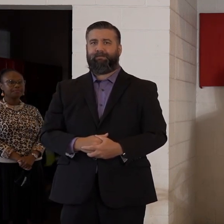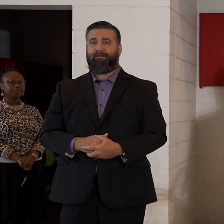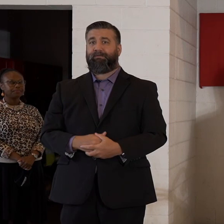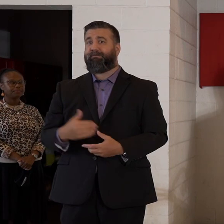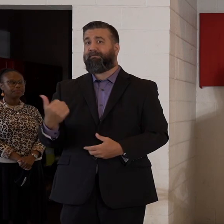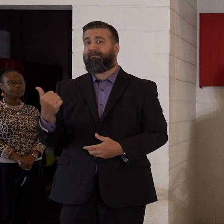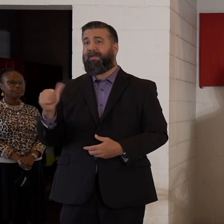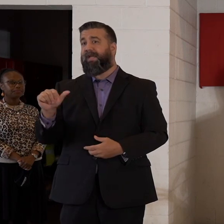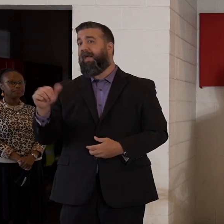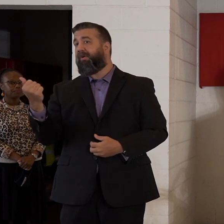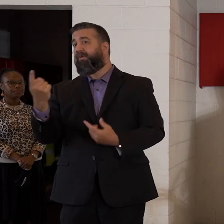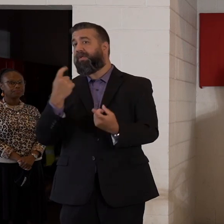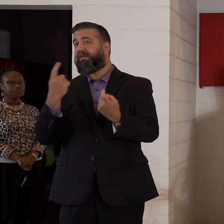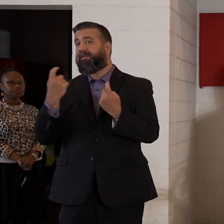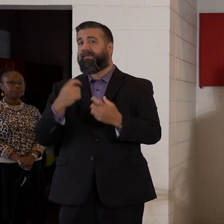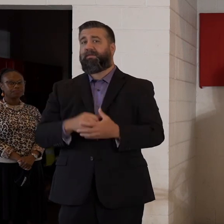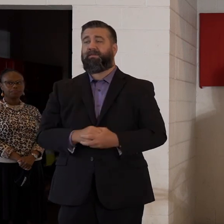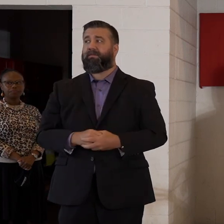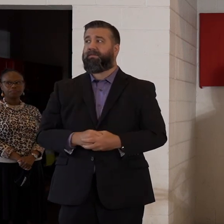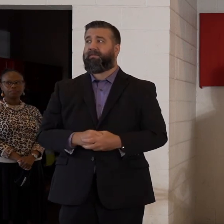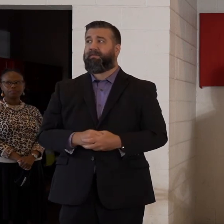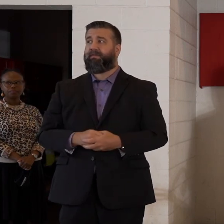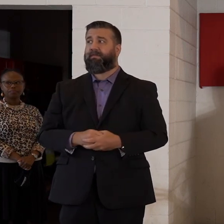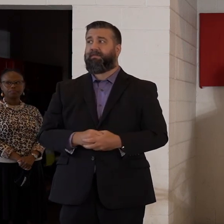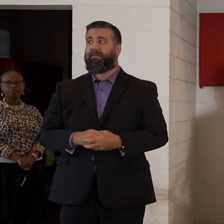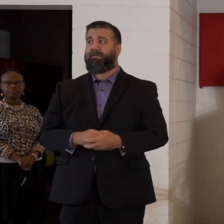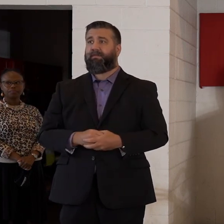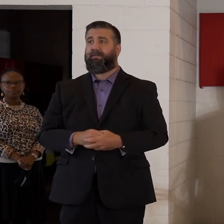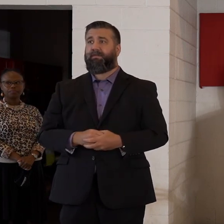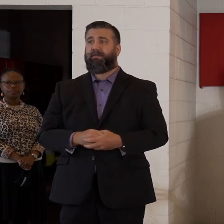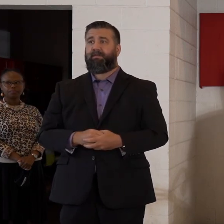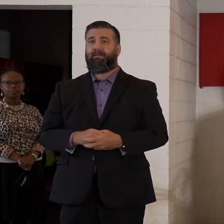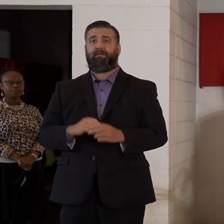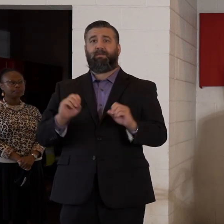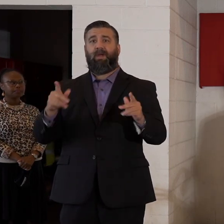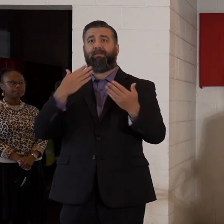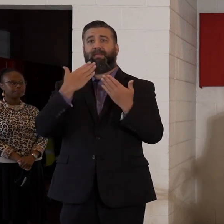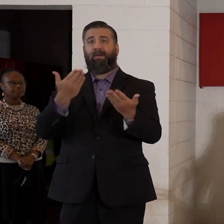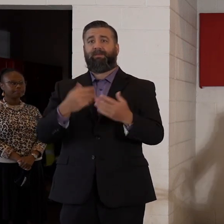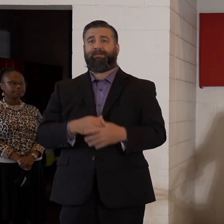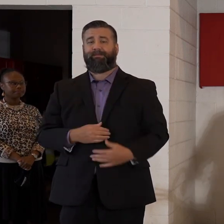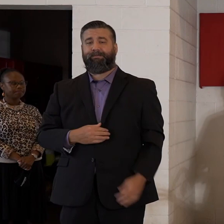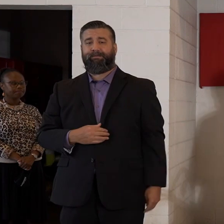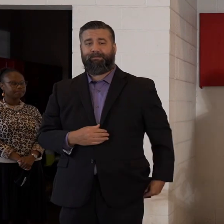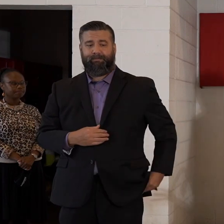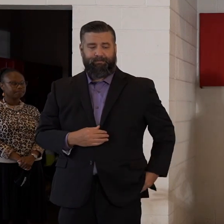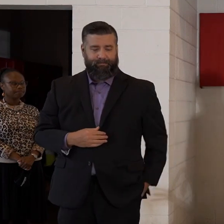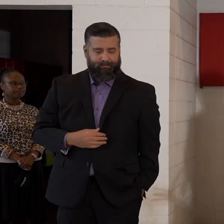Any other questions? Thank you. Okay, thanks a lot.